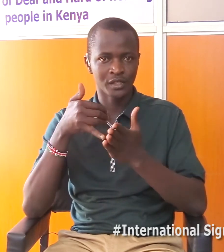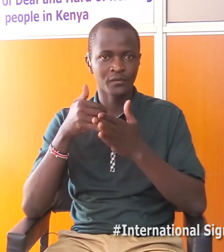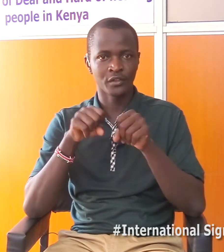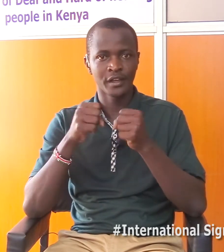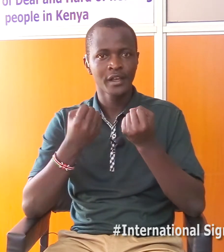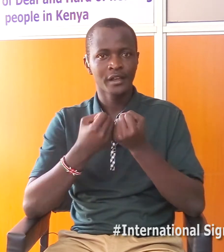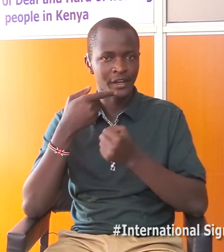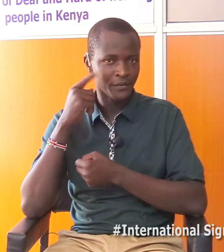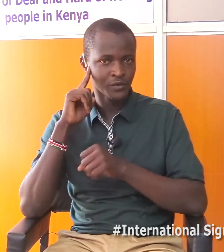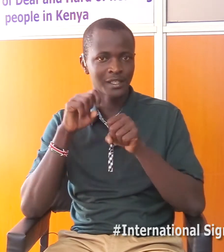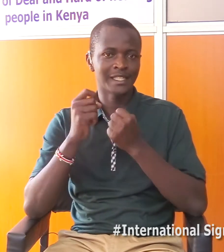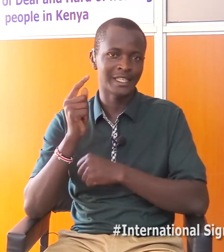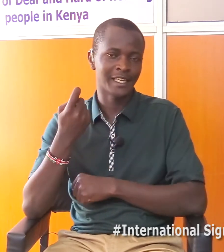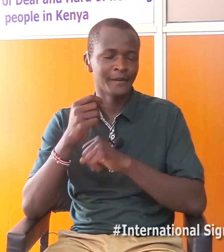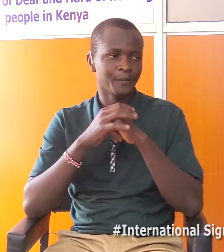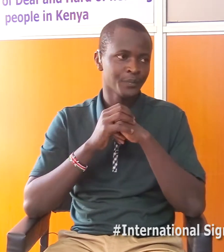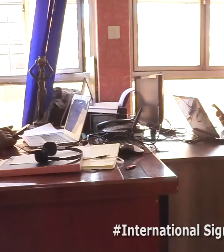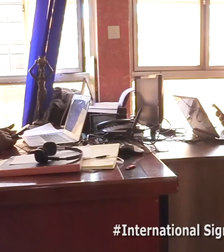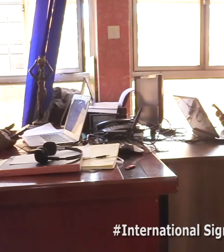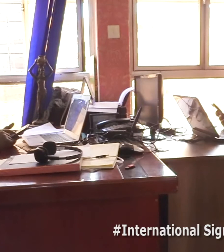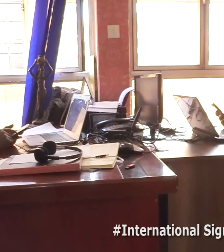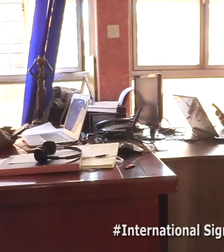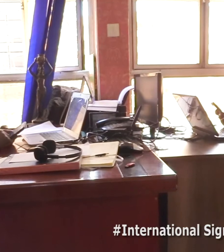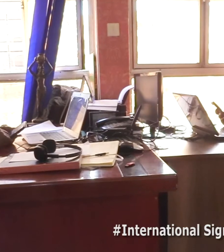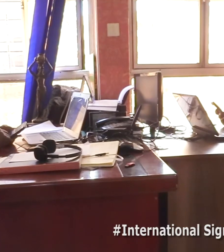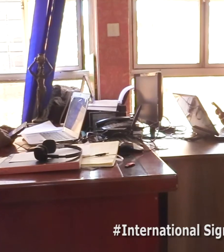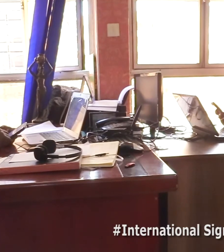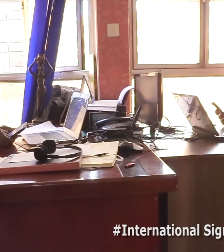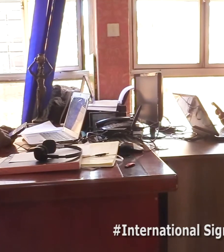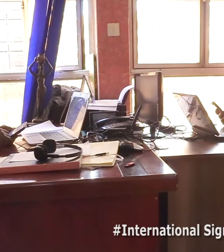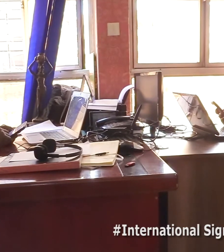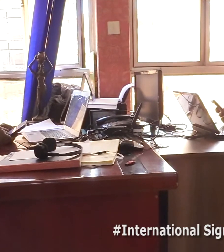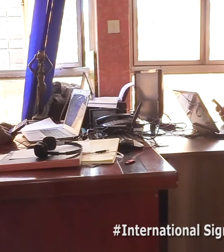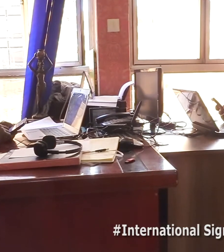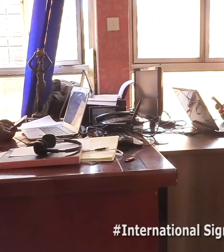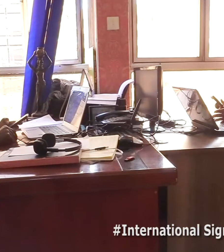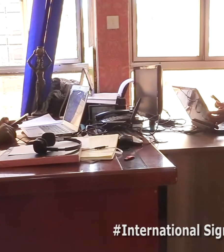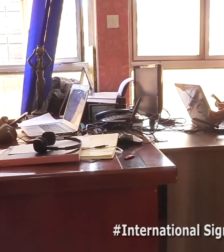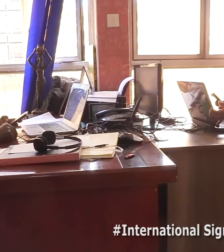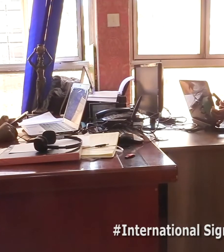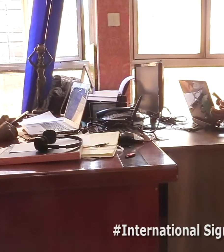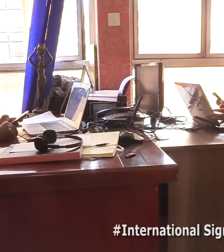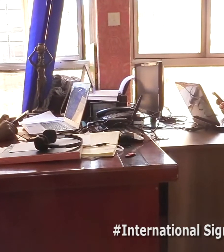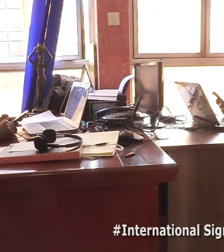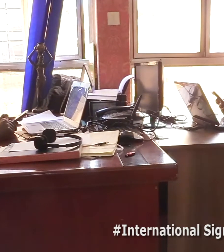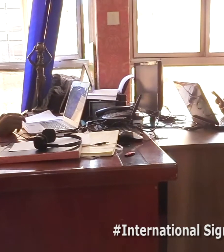for the deaf society in Kenya. This day marks the birth of an advocacy organization which has one of its main goals,